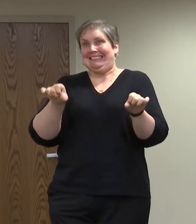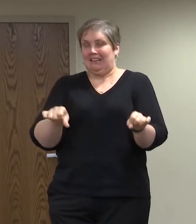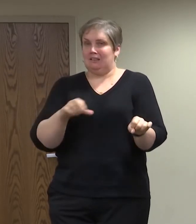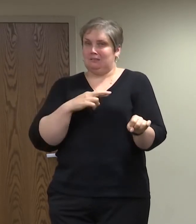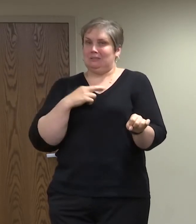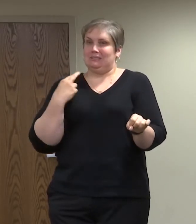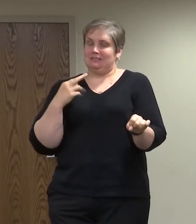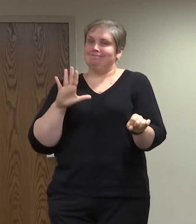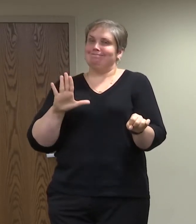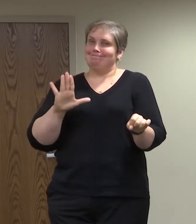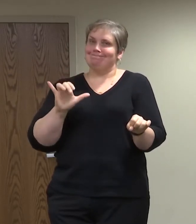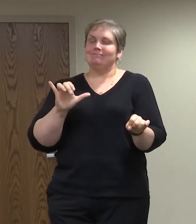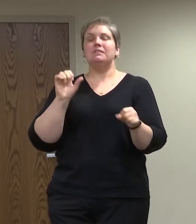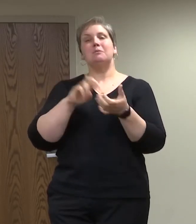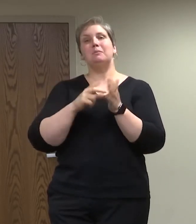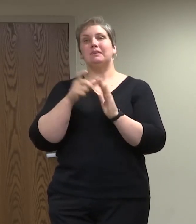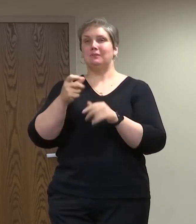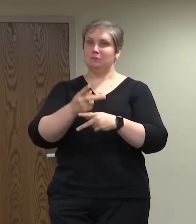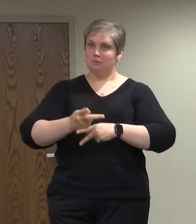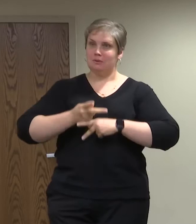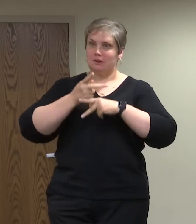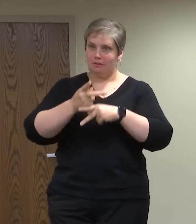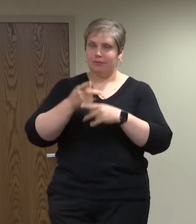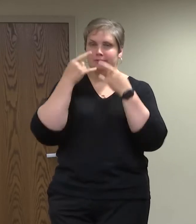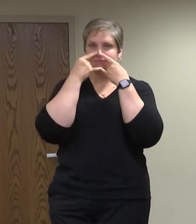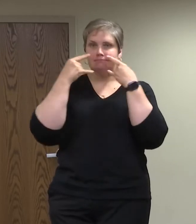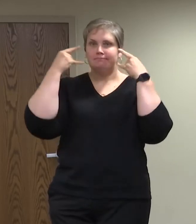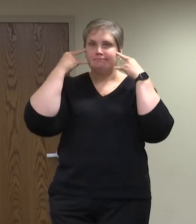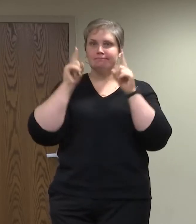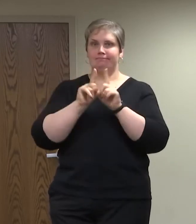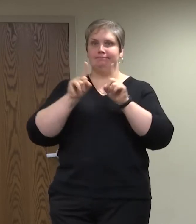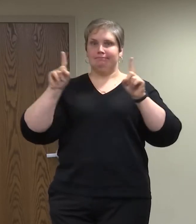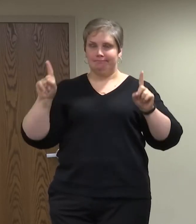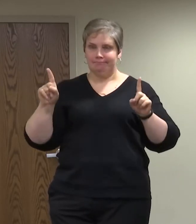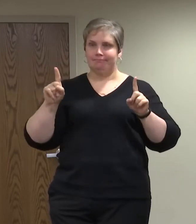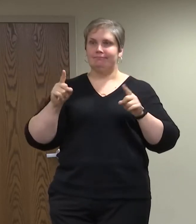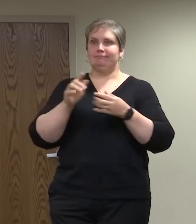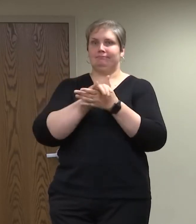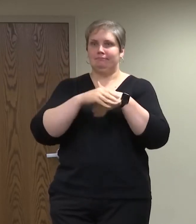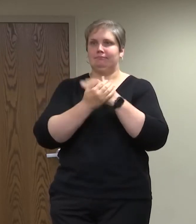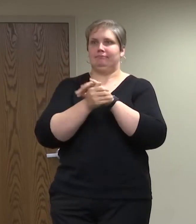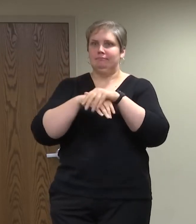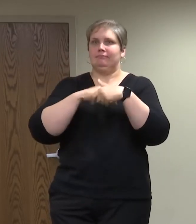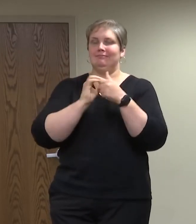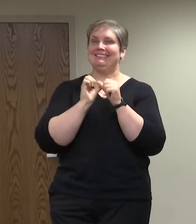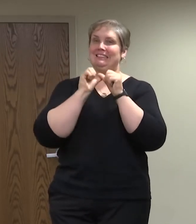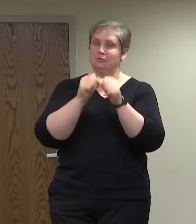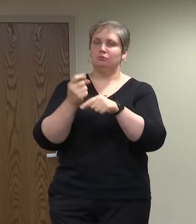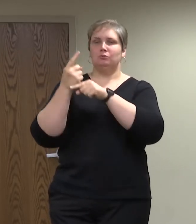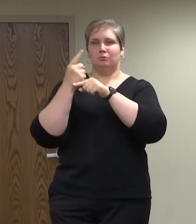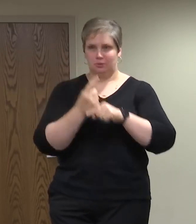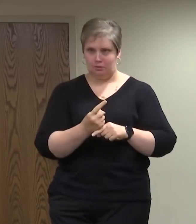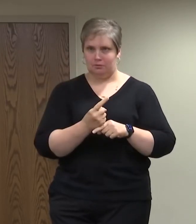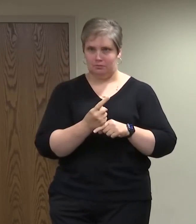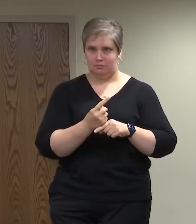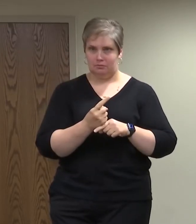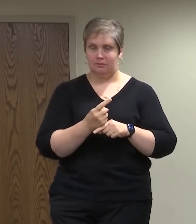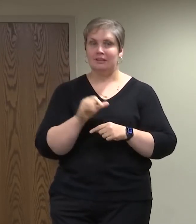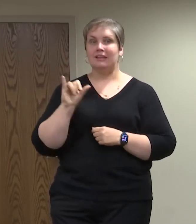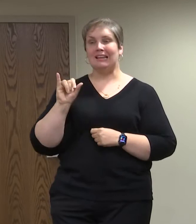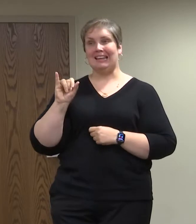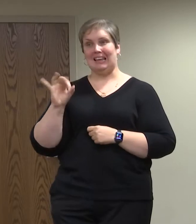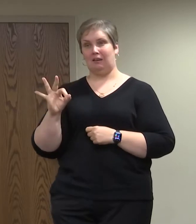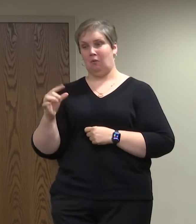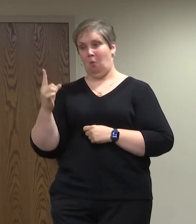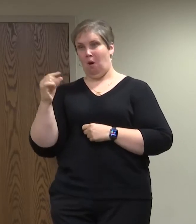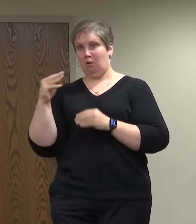your contacts, wash your hands, and stay home if you have one or more symptoms. Because if you are